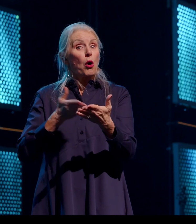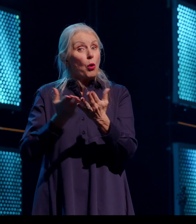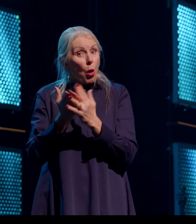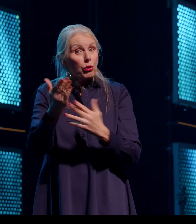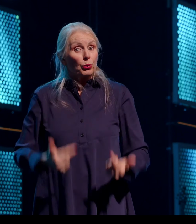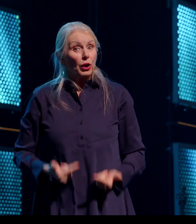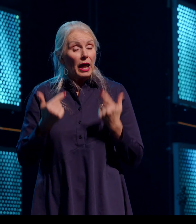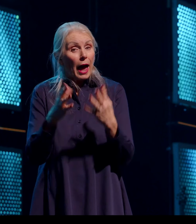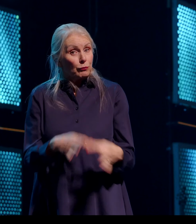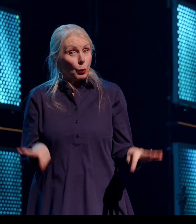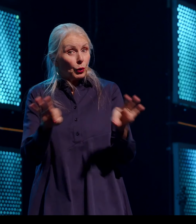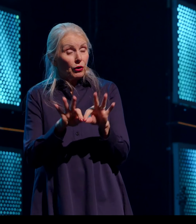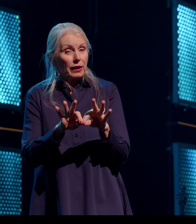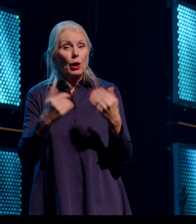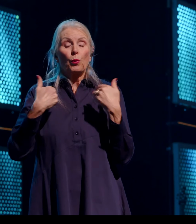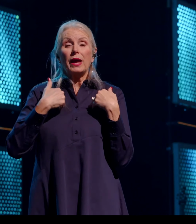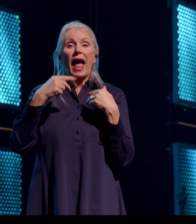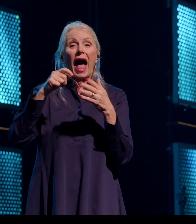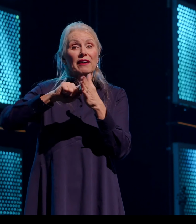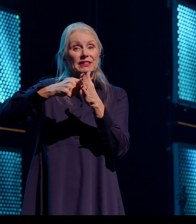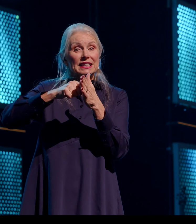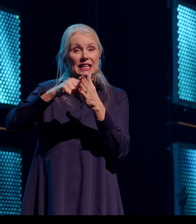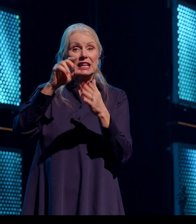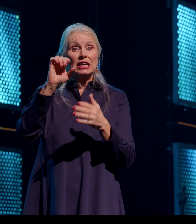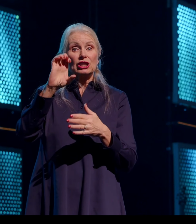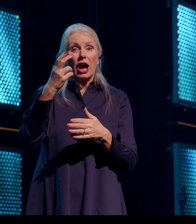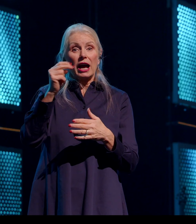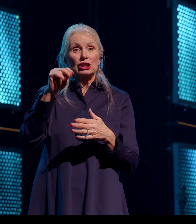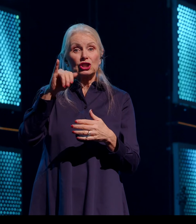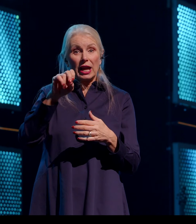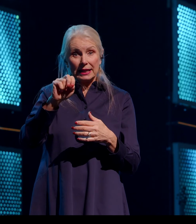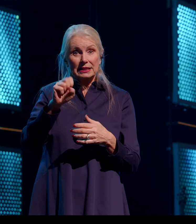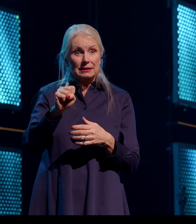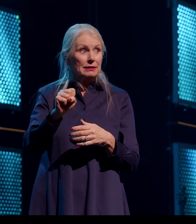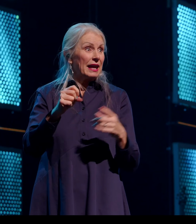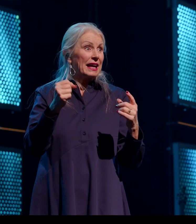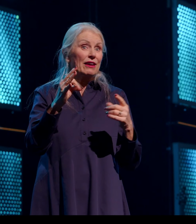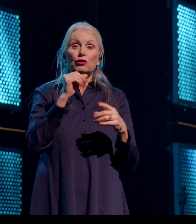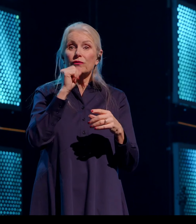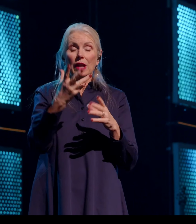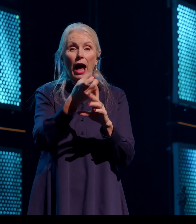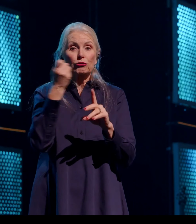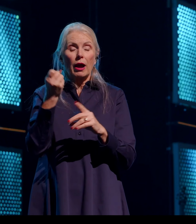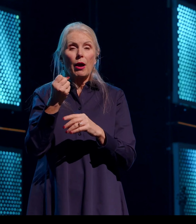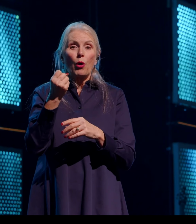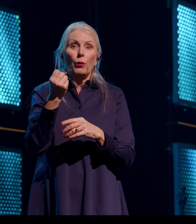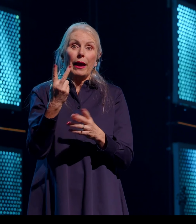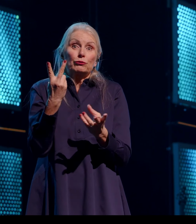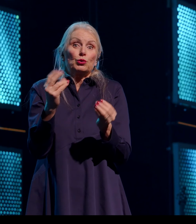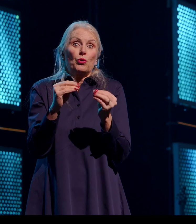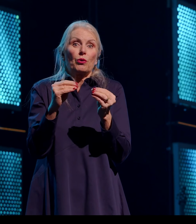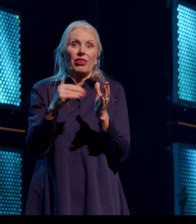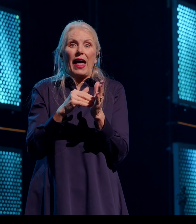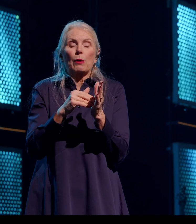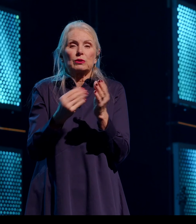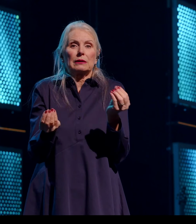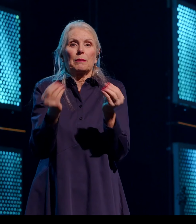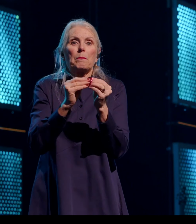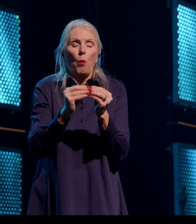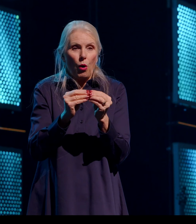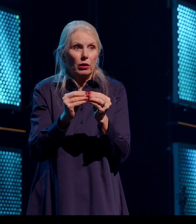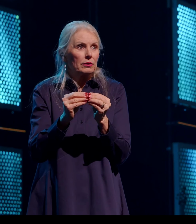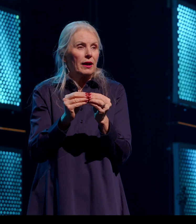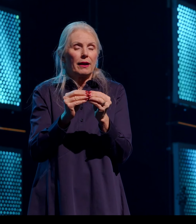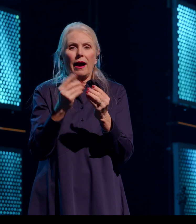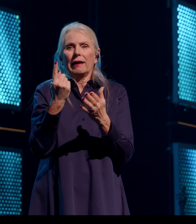Philippians. We have keychains for you outside as you leave today if you haven't grabbed them already. We had a couple thousand more keychains come in. We passed them out last